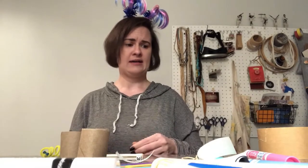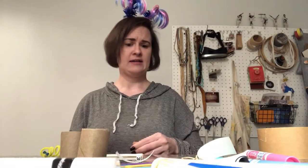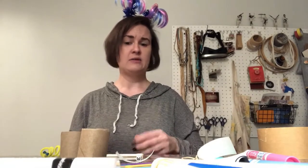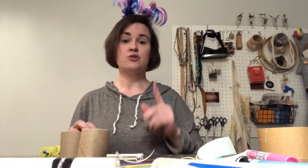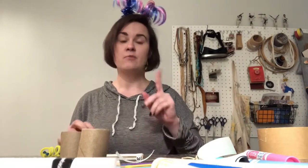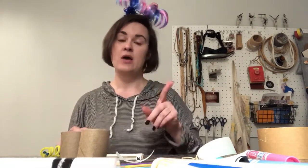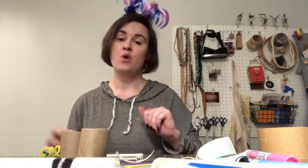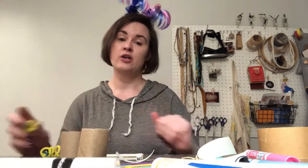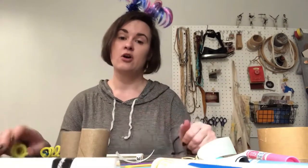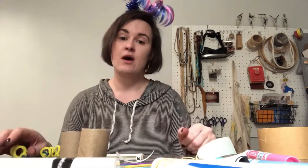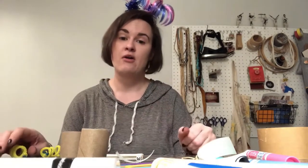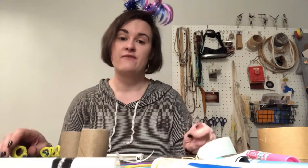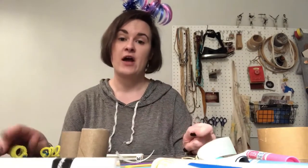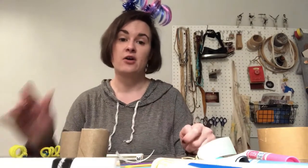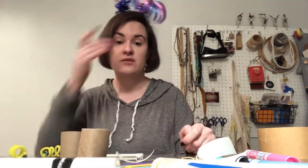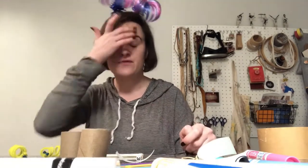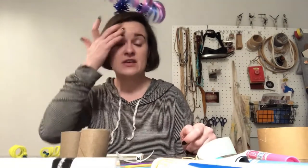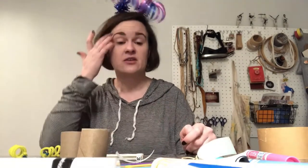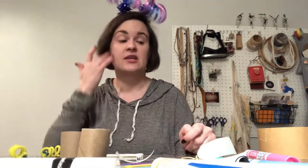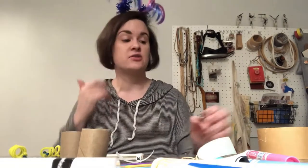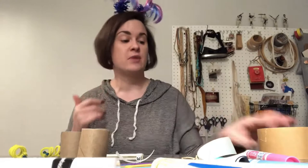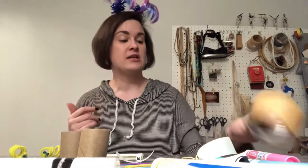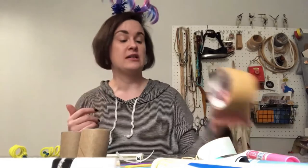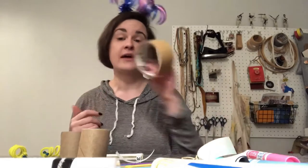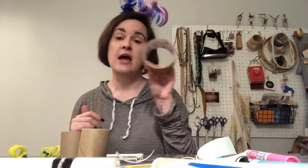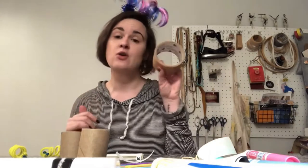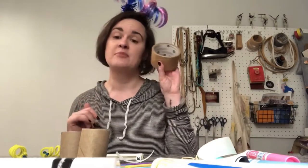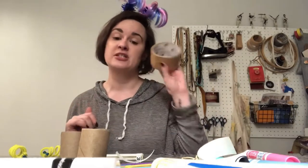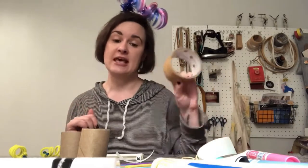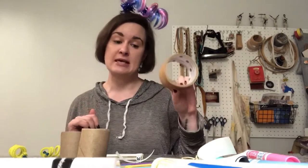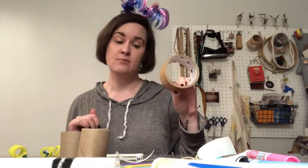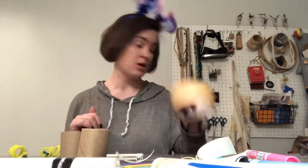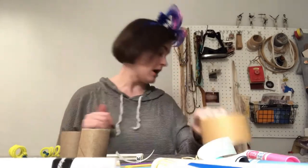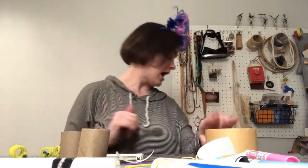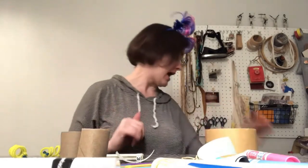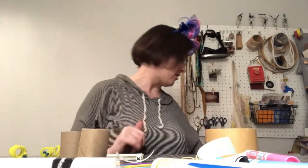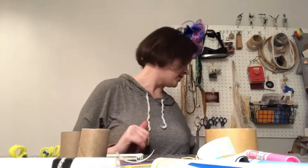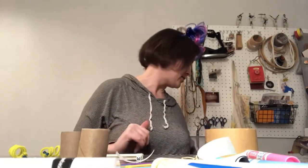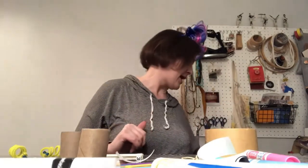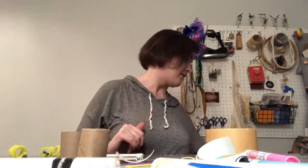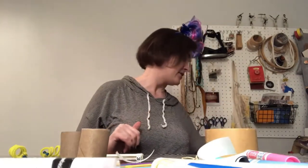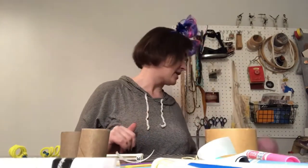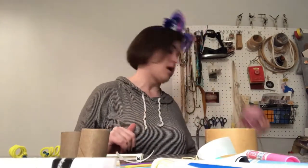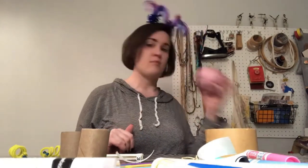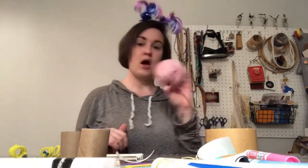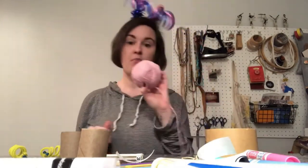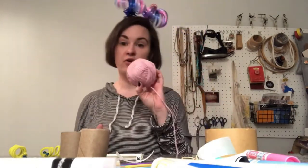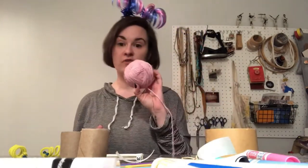And you might want to go out and find all of the other things you might need. Like I grabbed tape. I also have a ball of